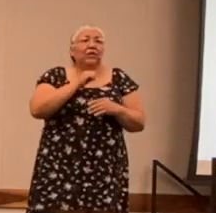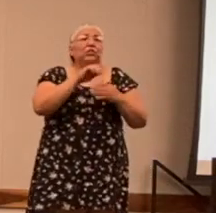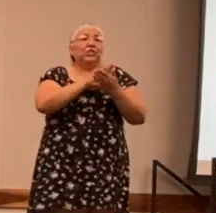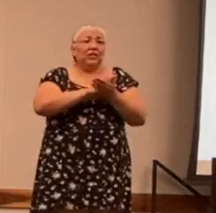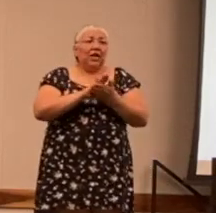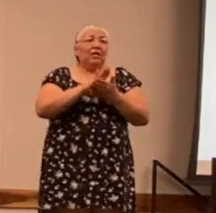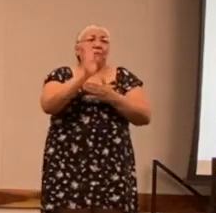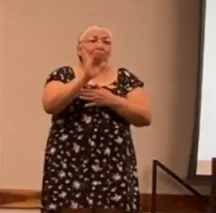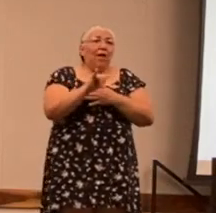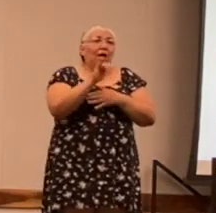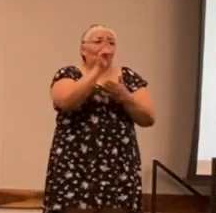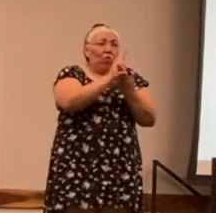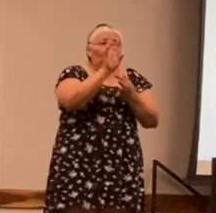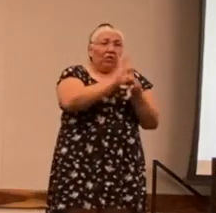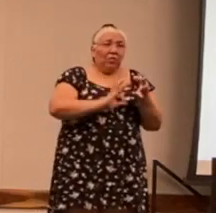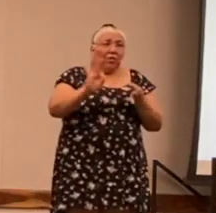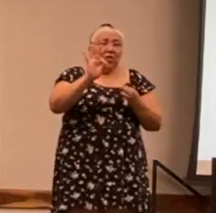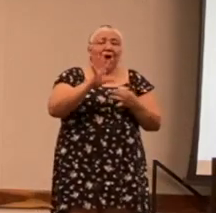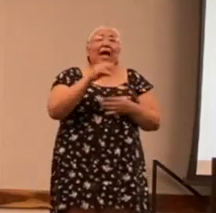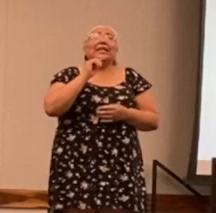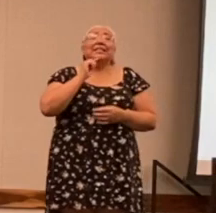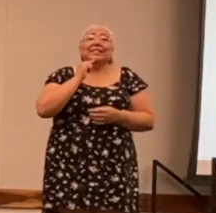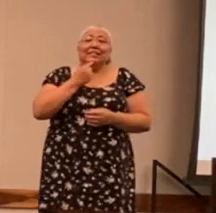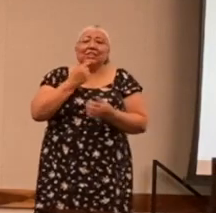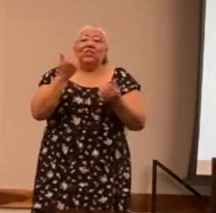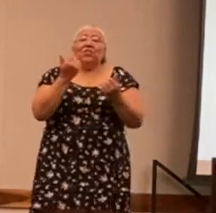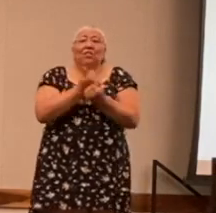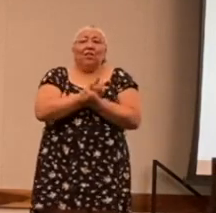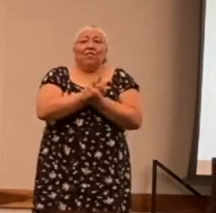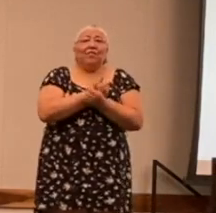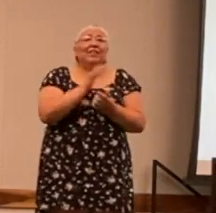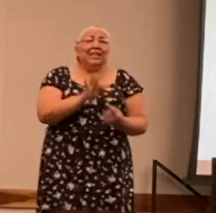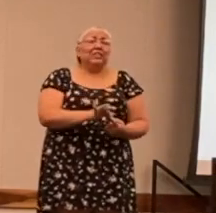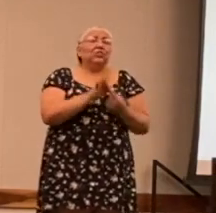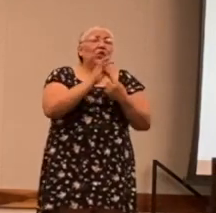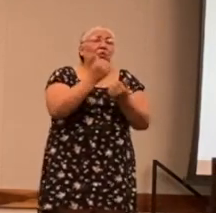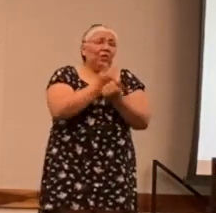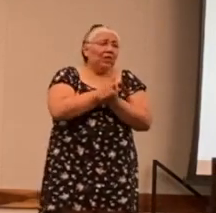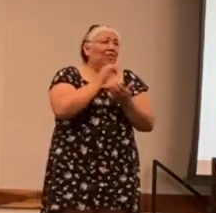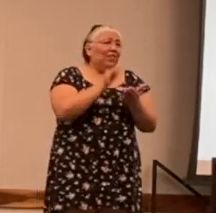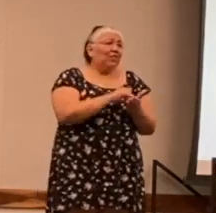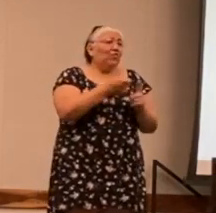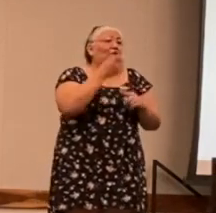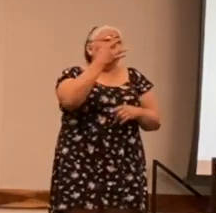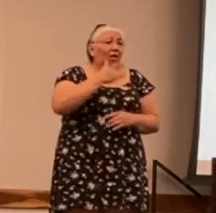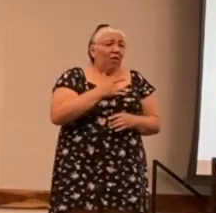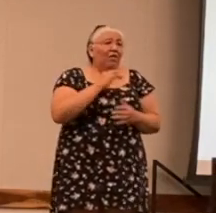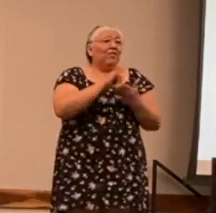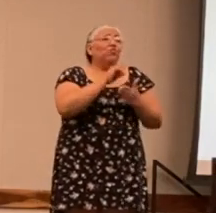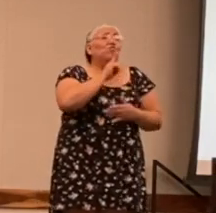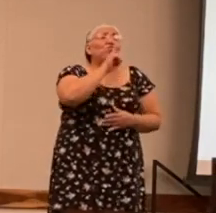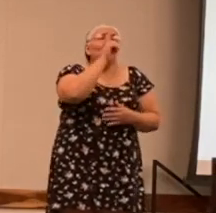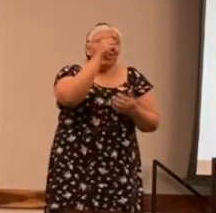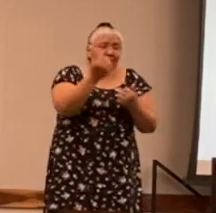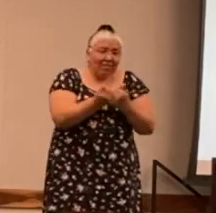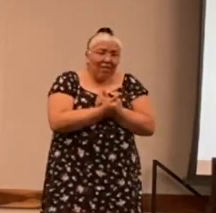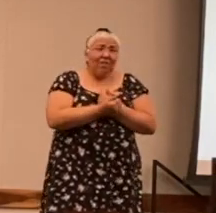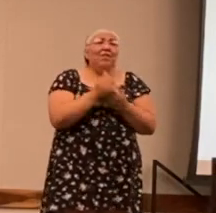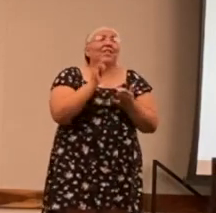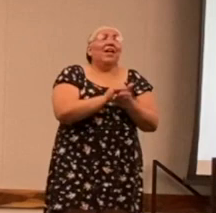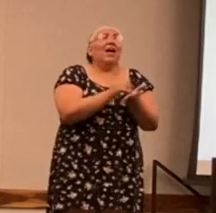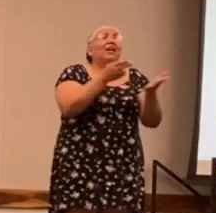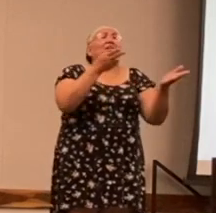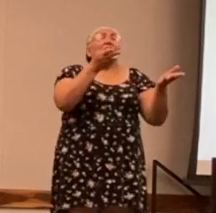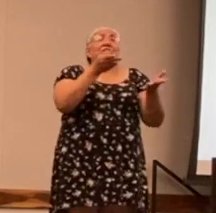Sincere love. Sincere love. Again, that's genuine love. That's from the heart. That's real love. That's love